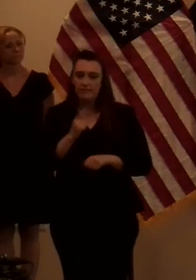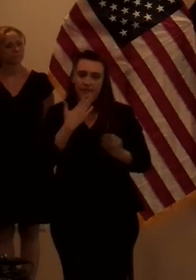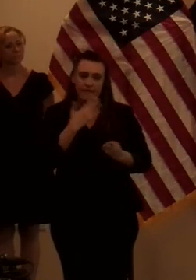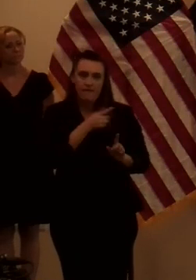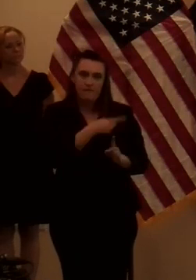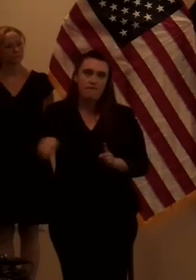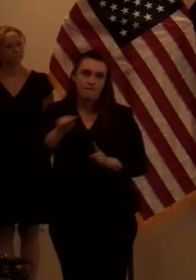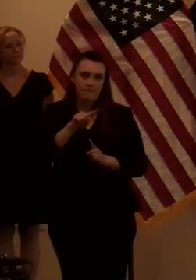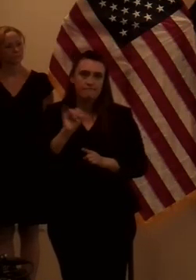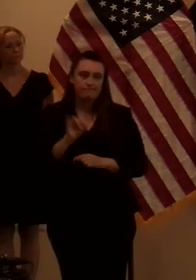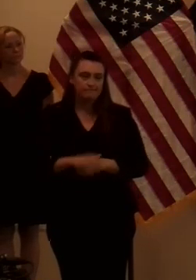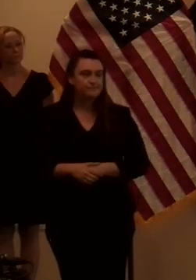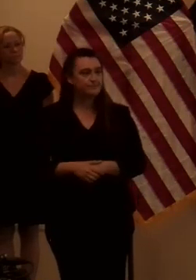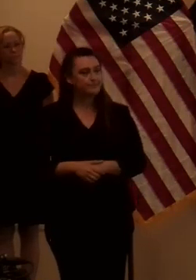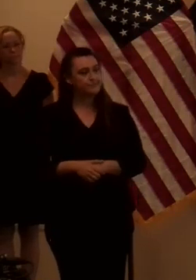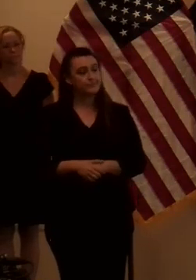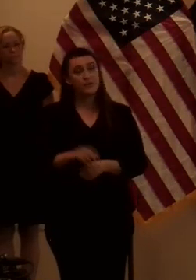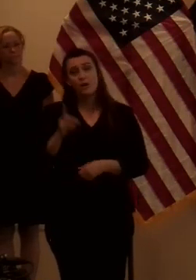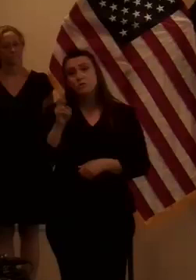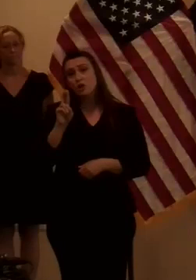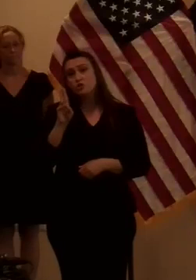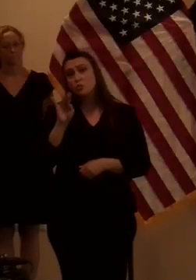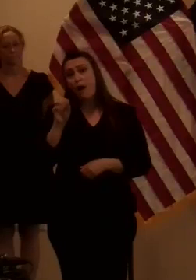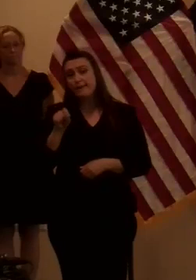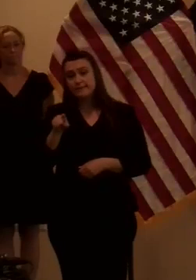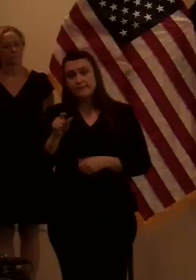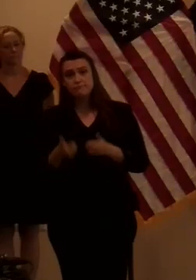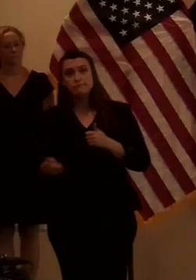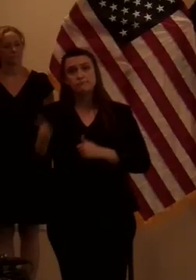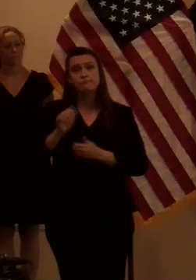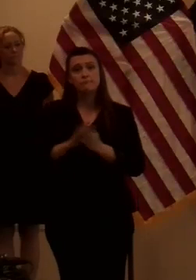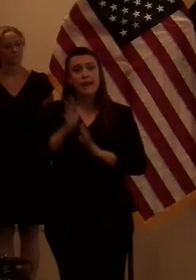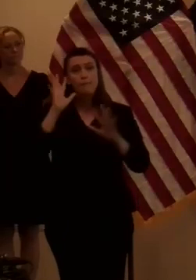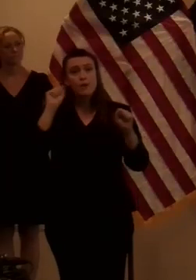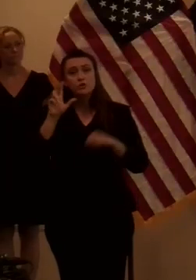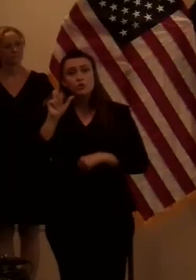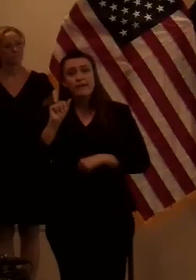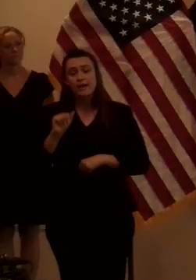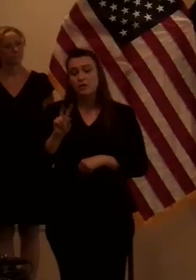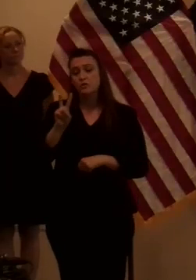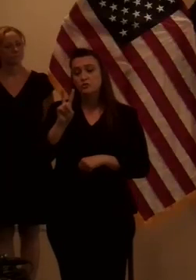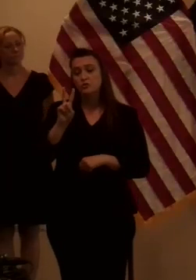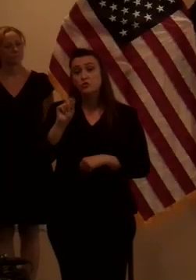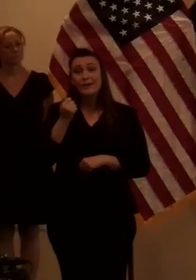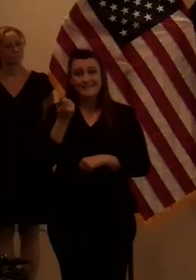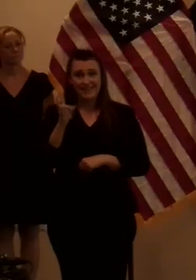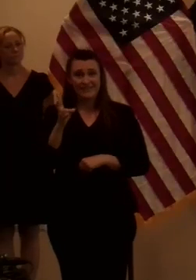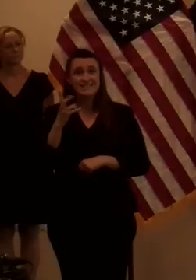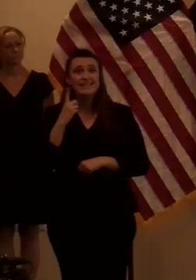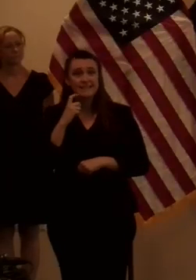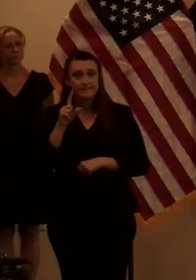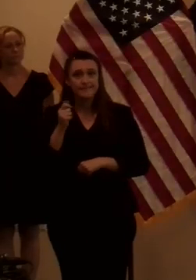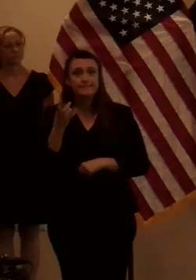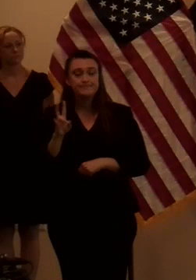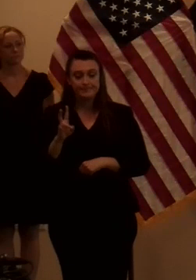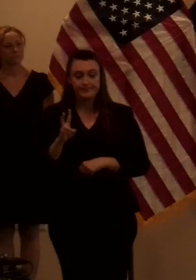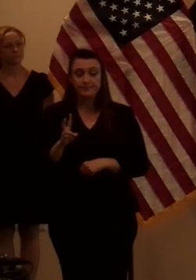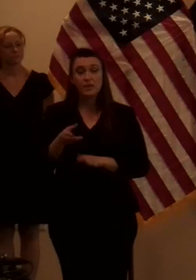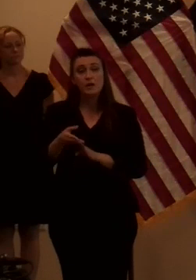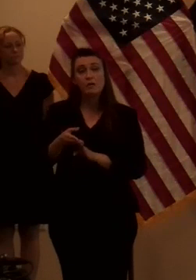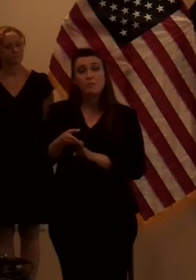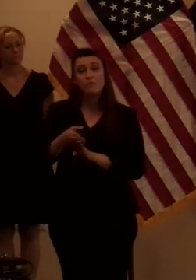Arizona. Dr. Robbins became president of the University of Arizona in 2017. Before